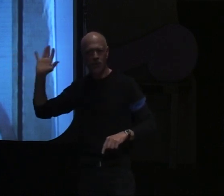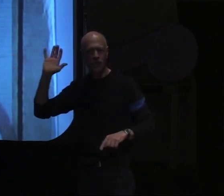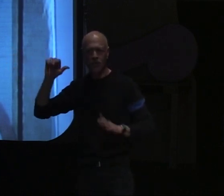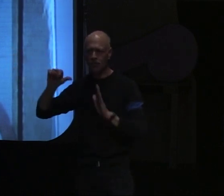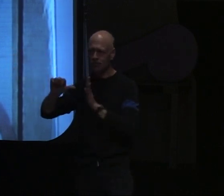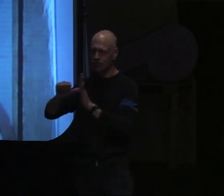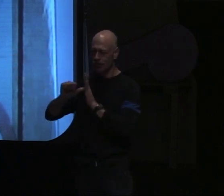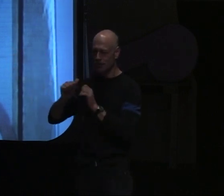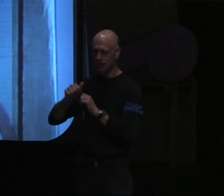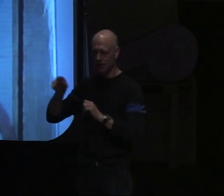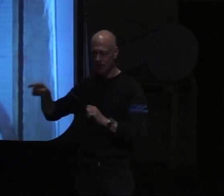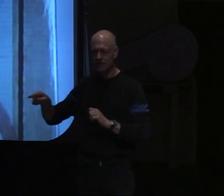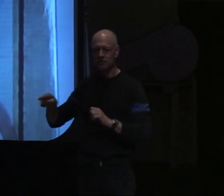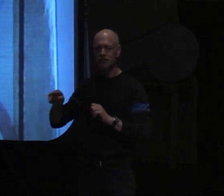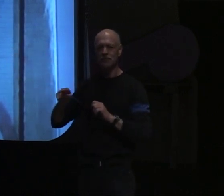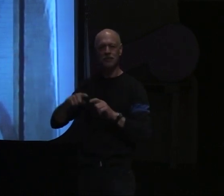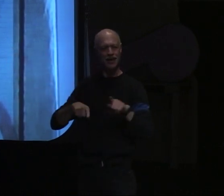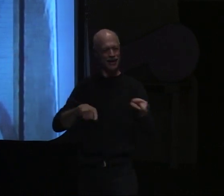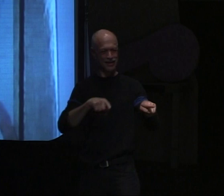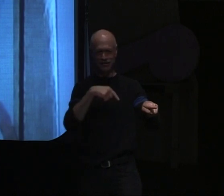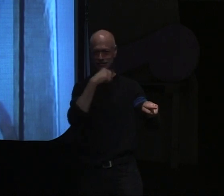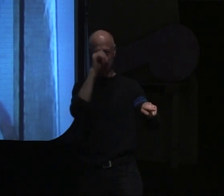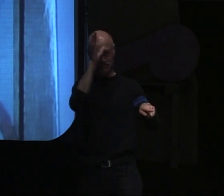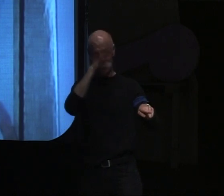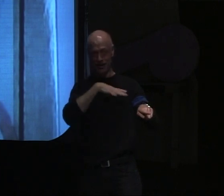also during, there was